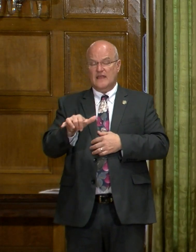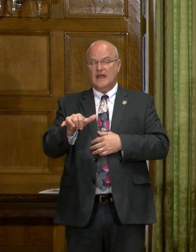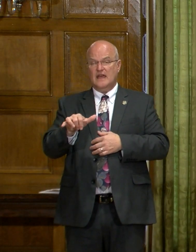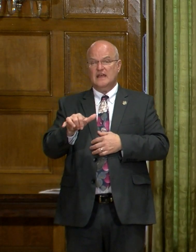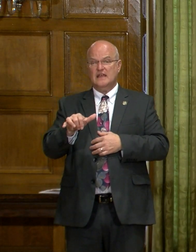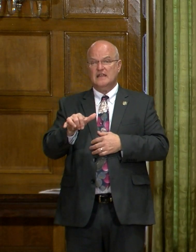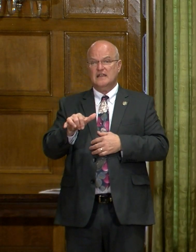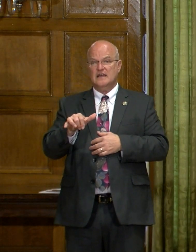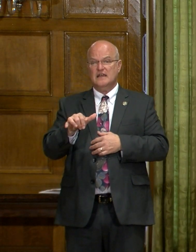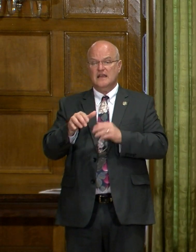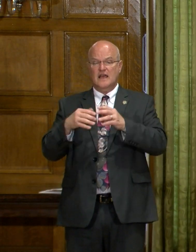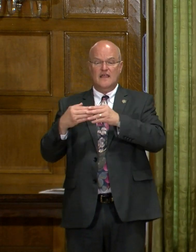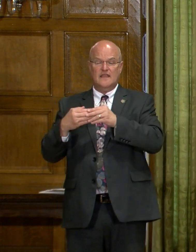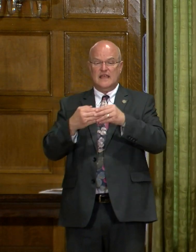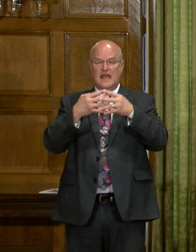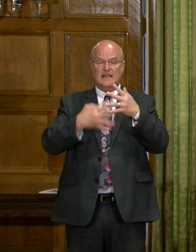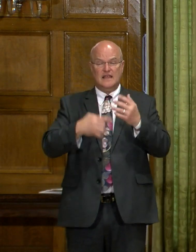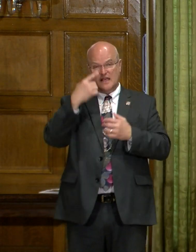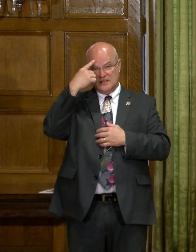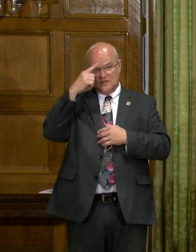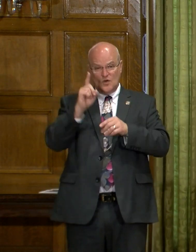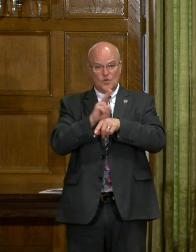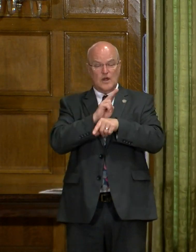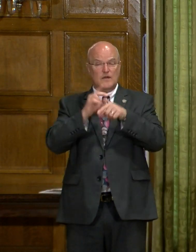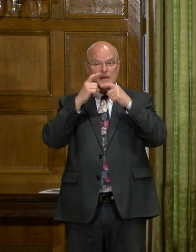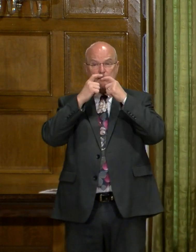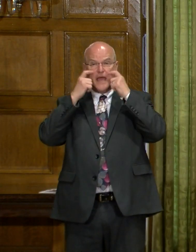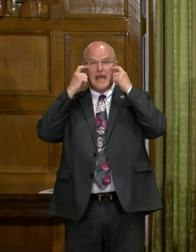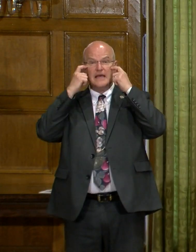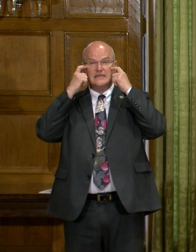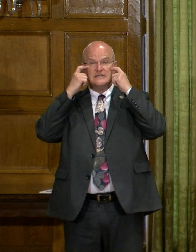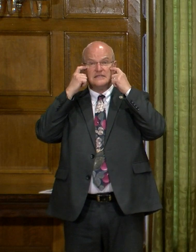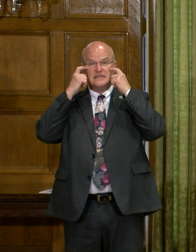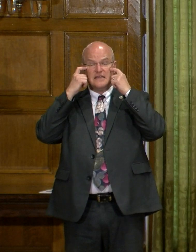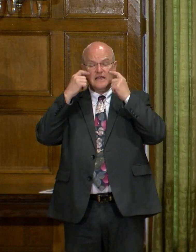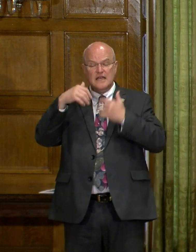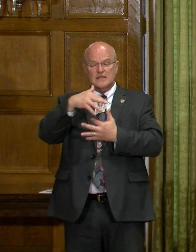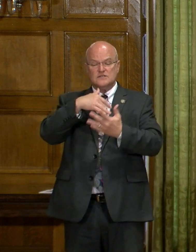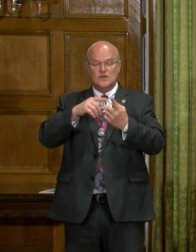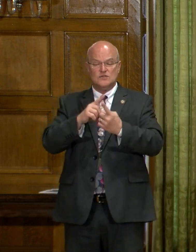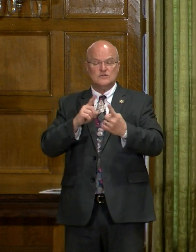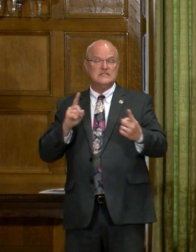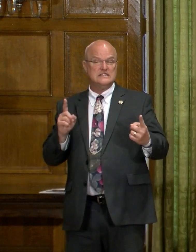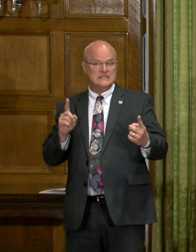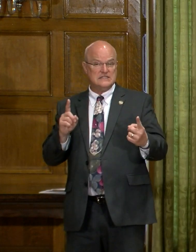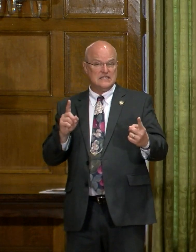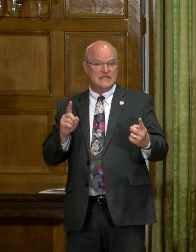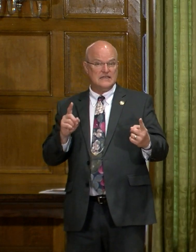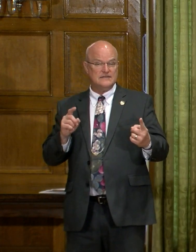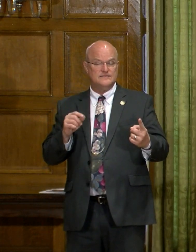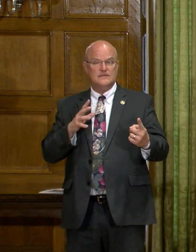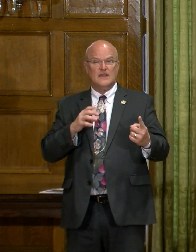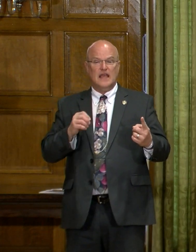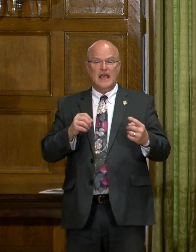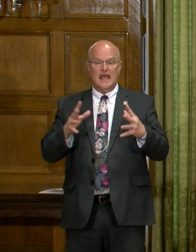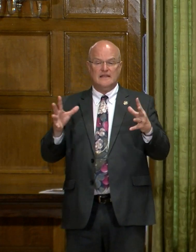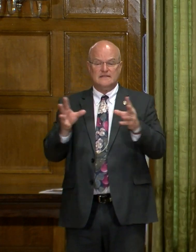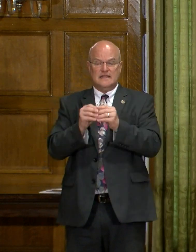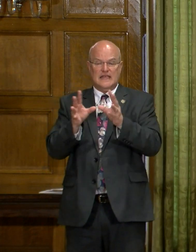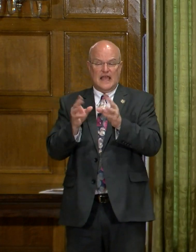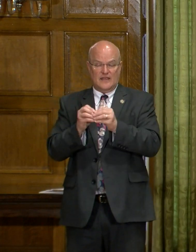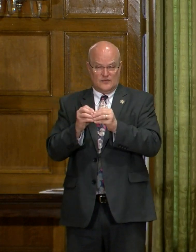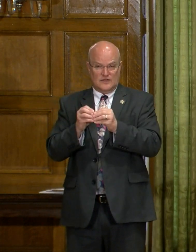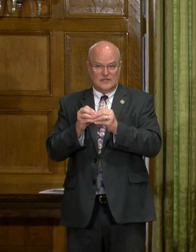the guidelines for wearing masks and social distancing and the